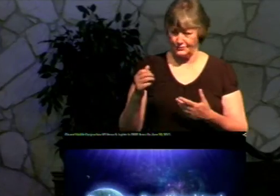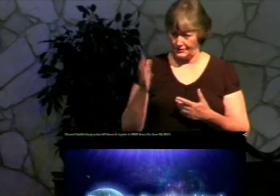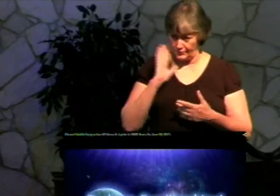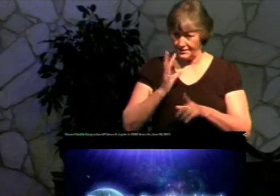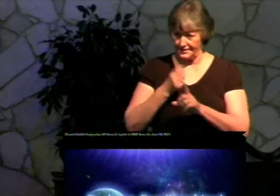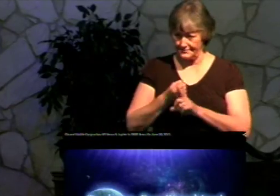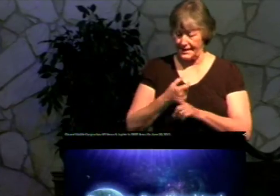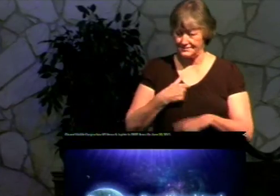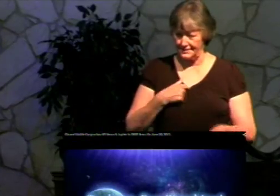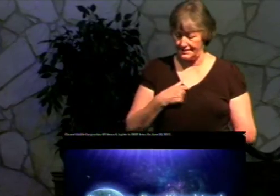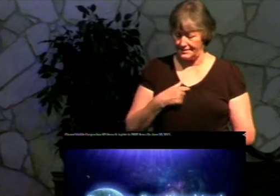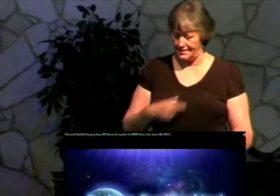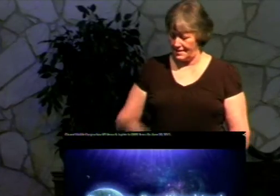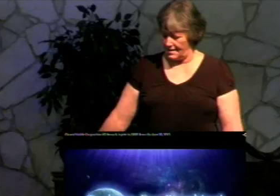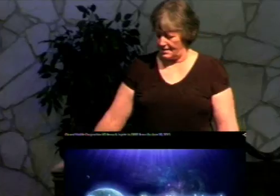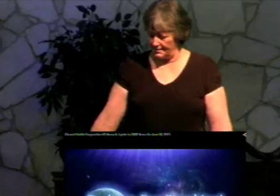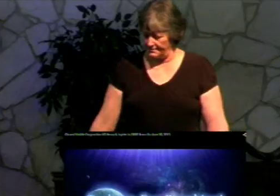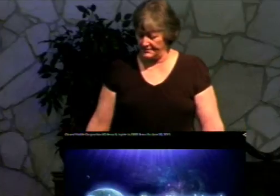it will impact me.